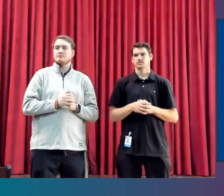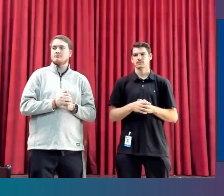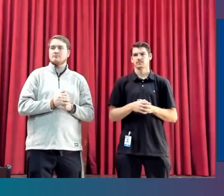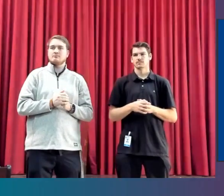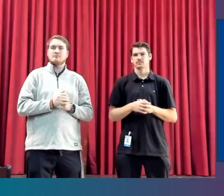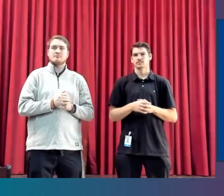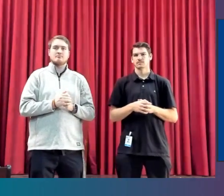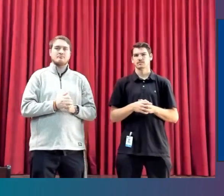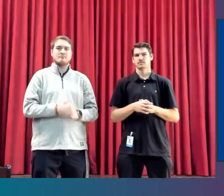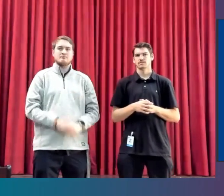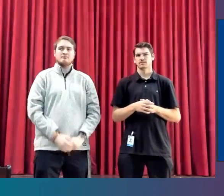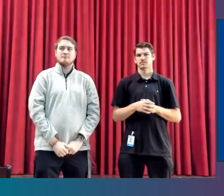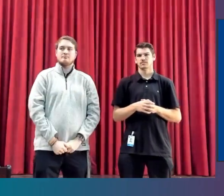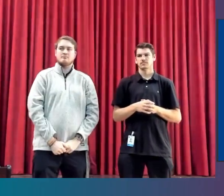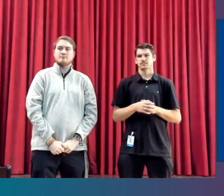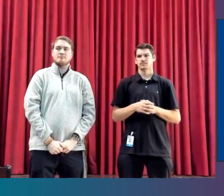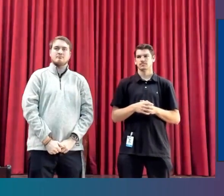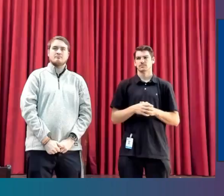call it.